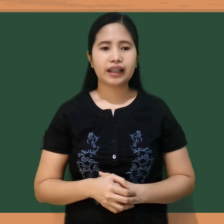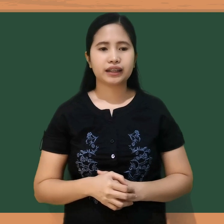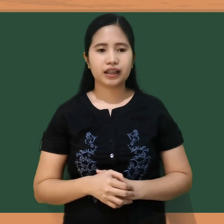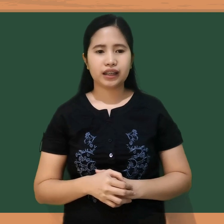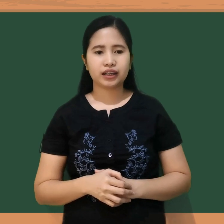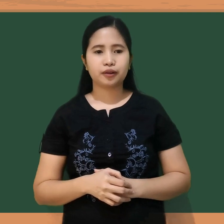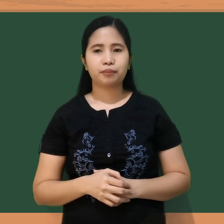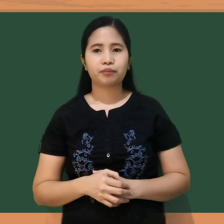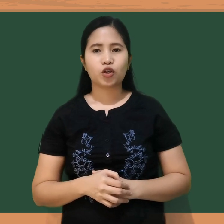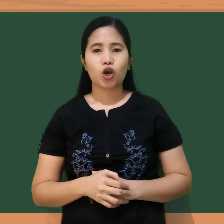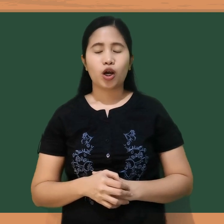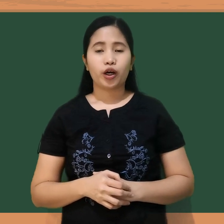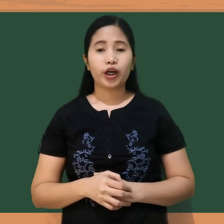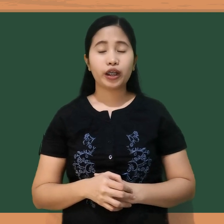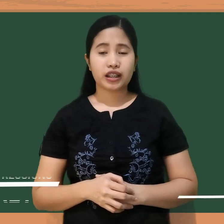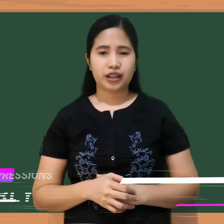Next is early.